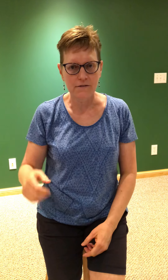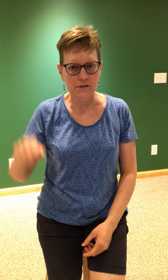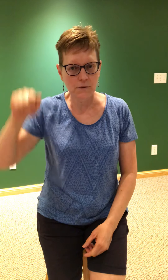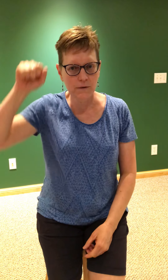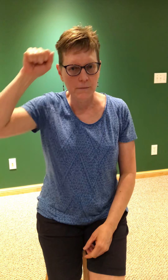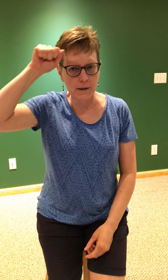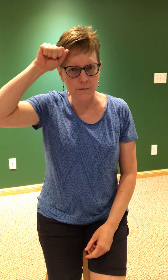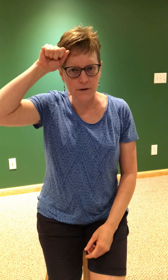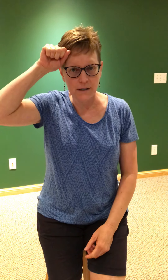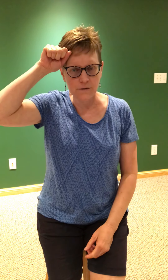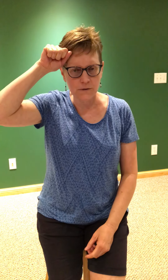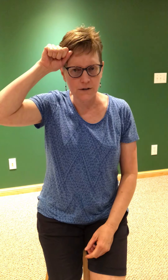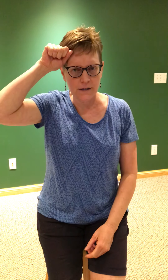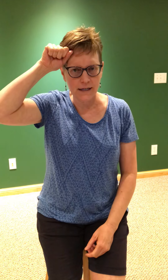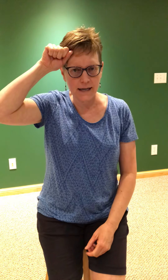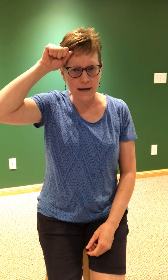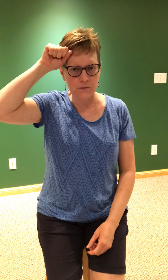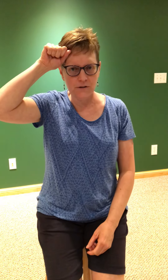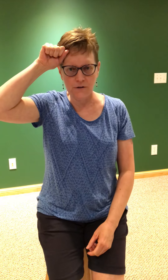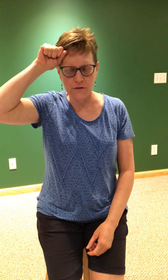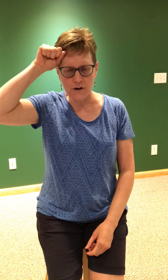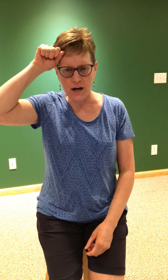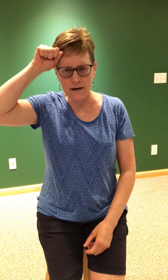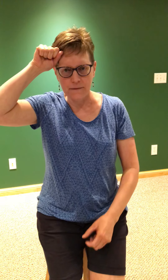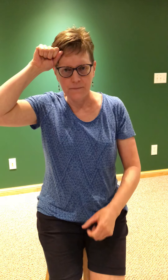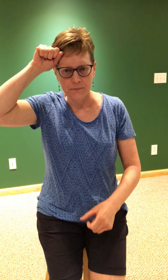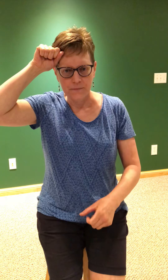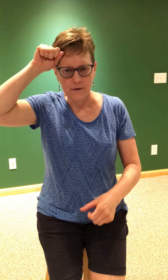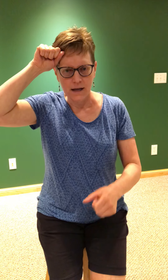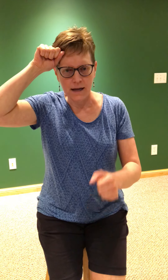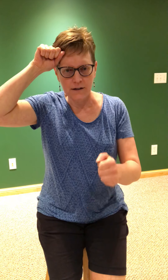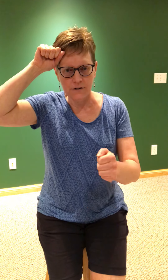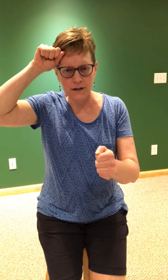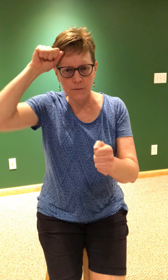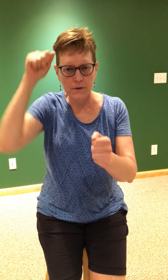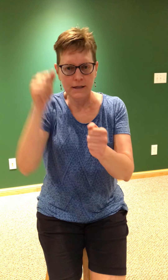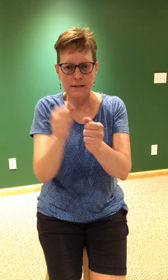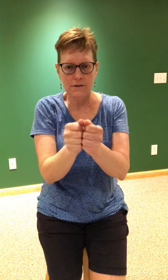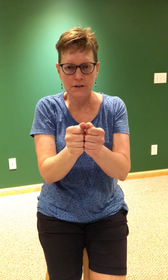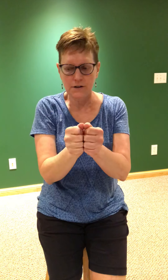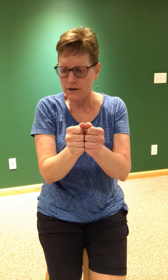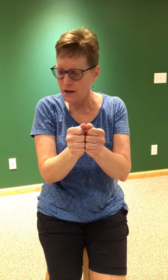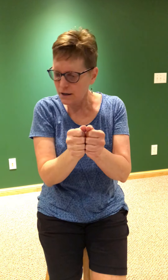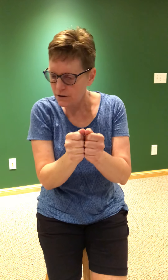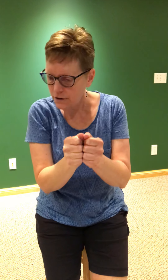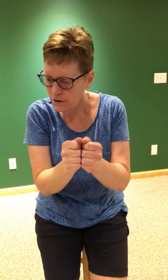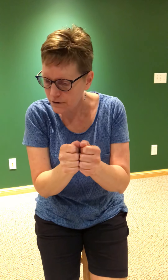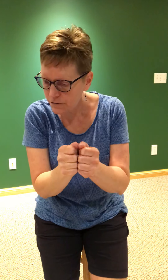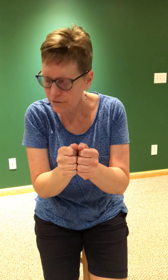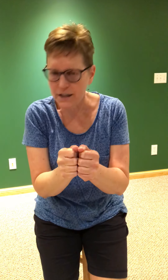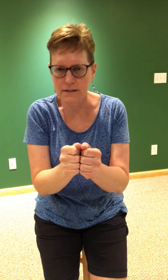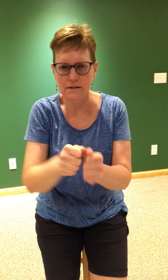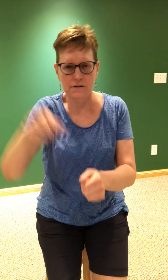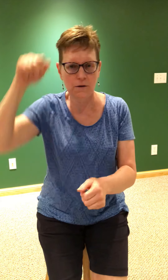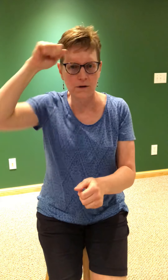So remember is where you're going to capture your thought and you're going to bring it down to your other fist. So I